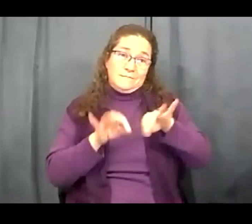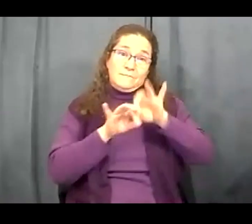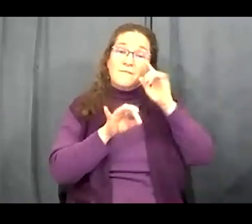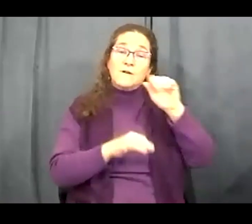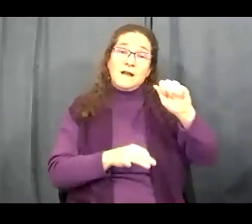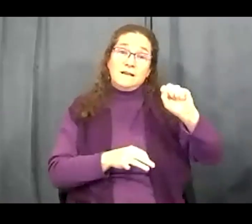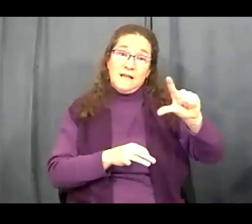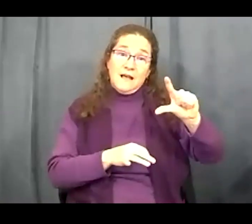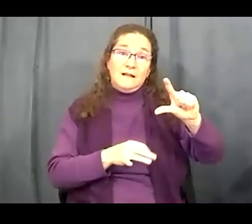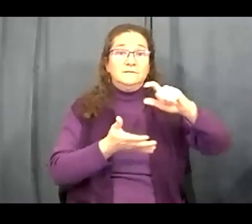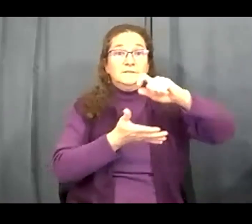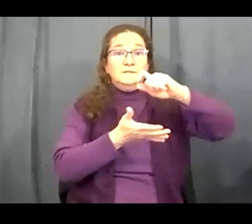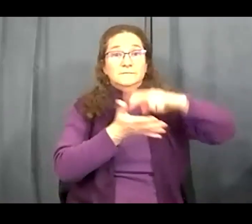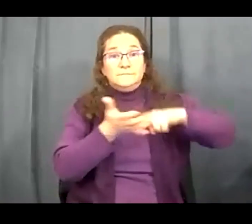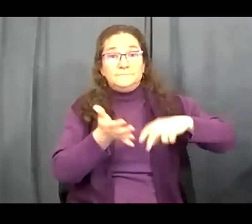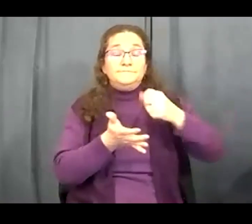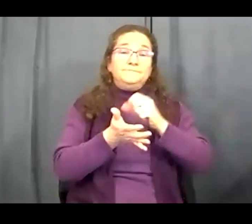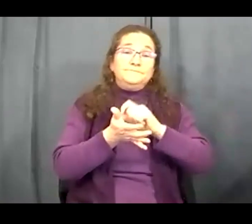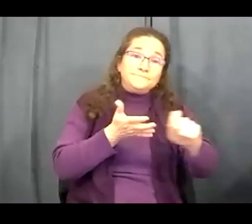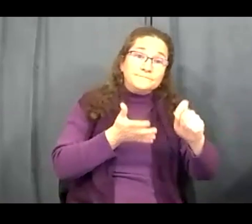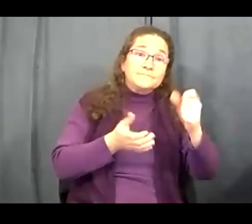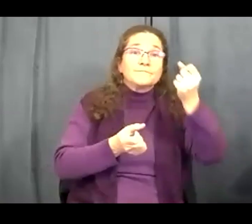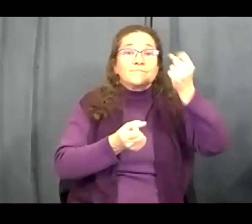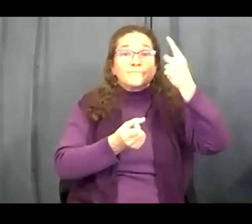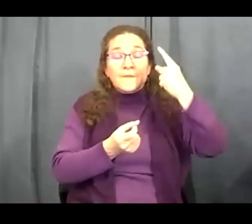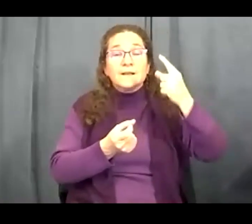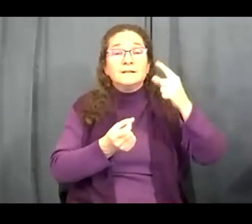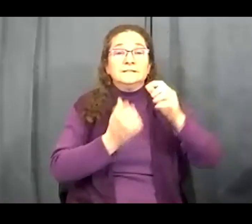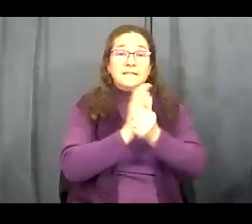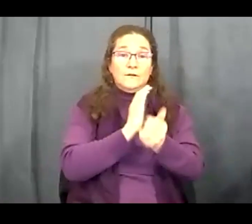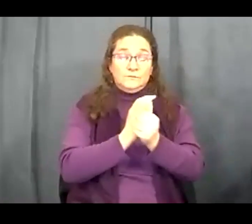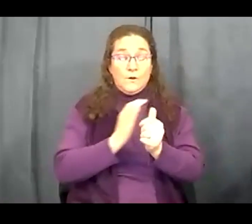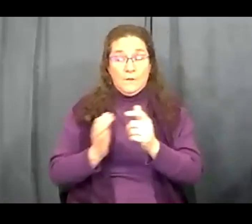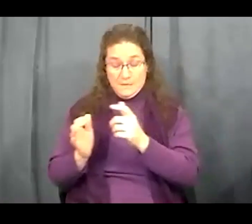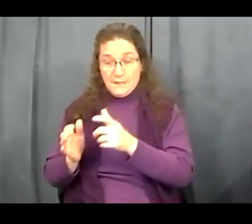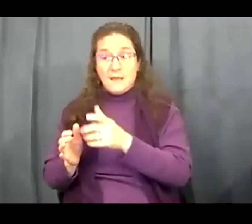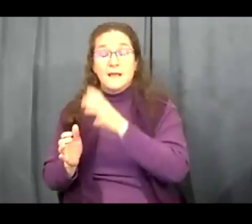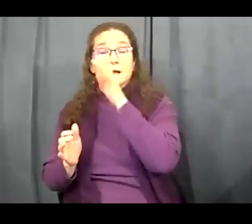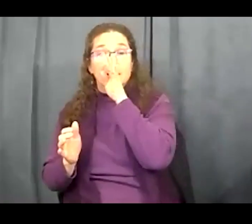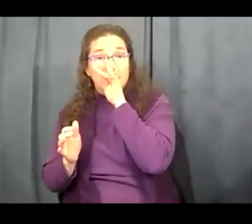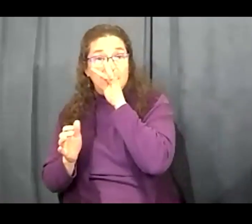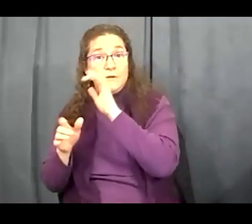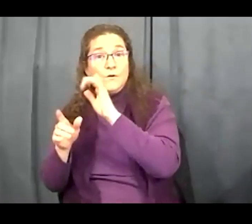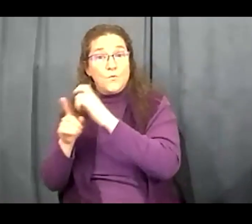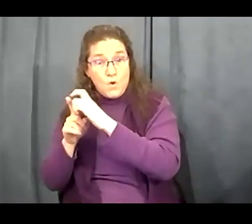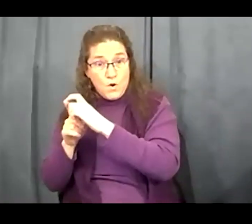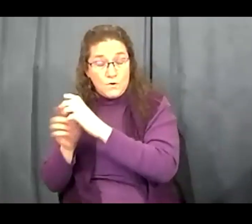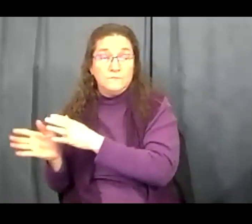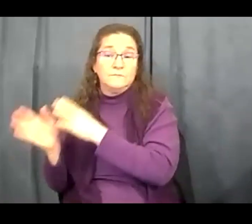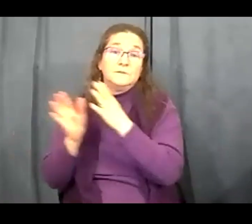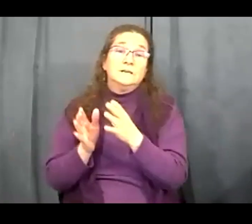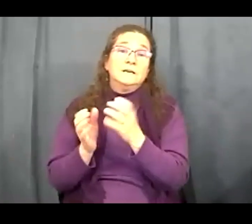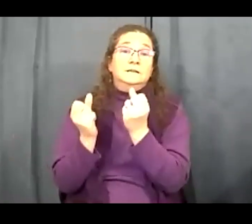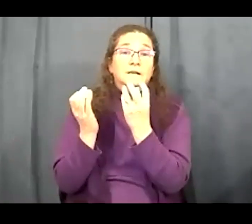and literacy skills. So you want to make sure that you're saying the word, and that can be spoken, signed.